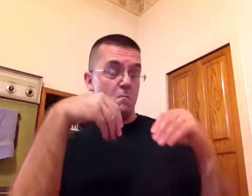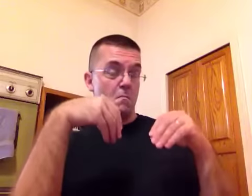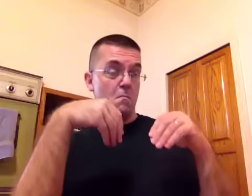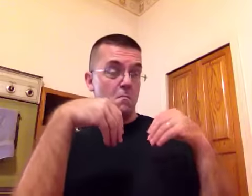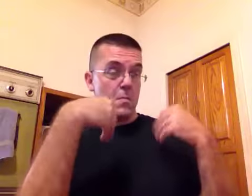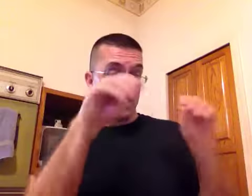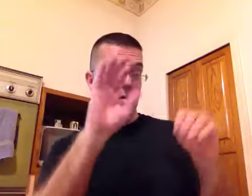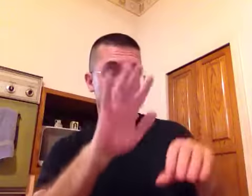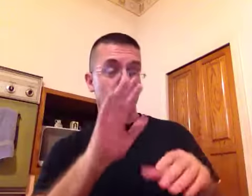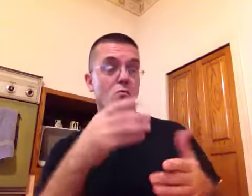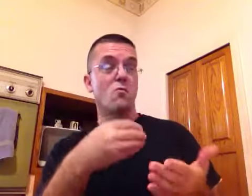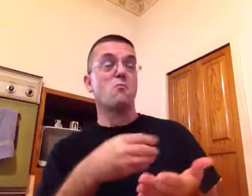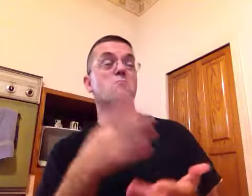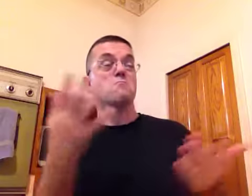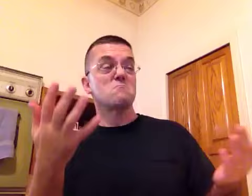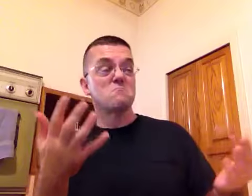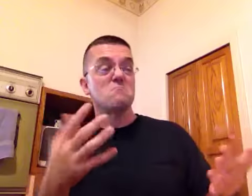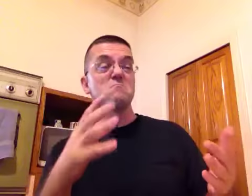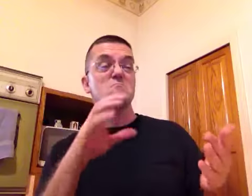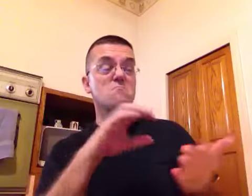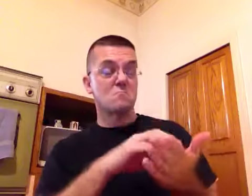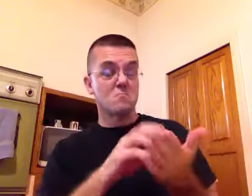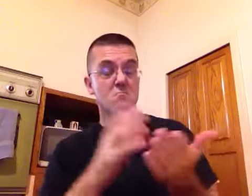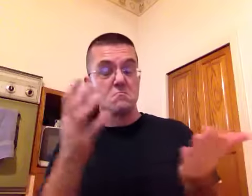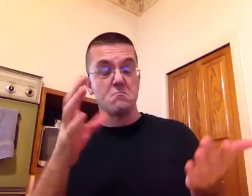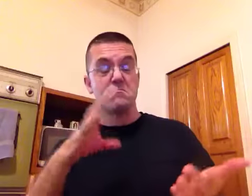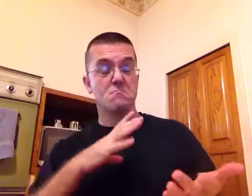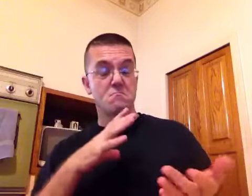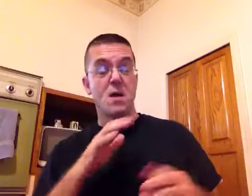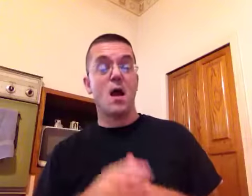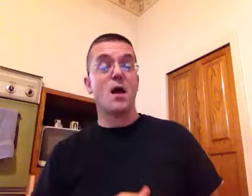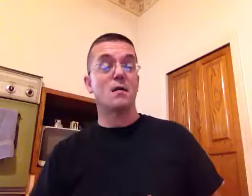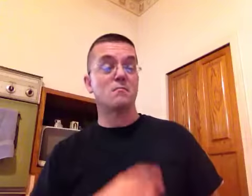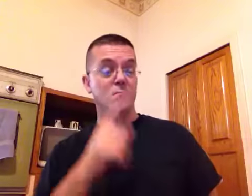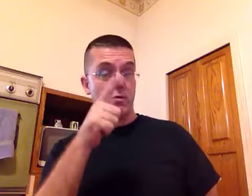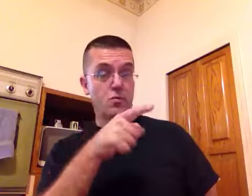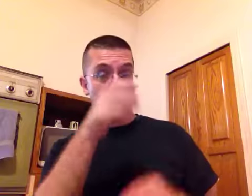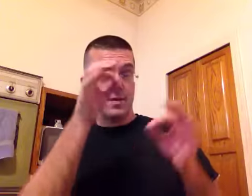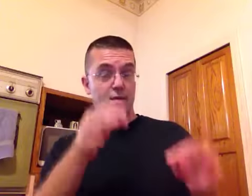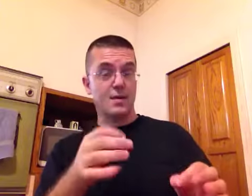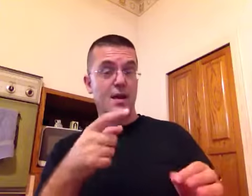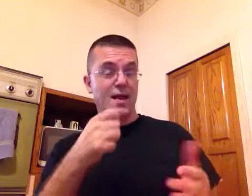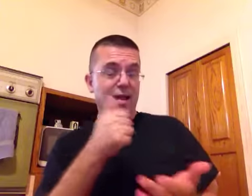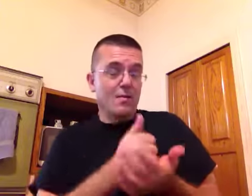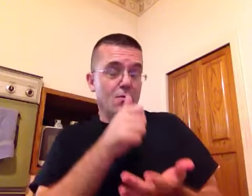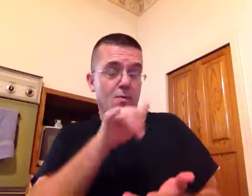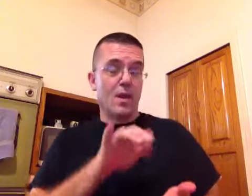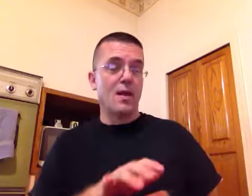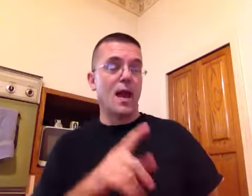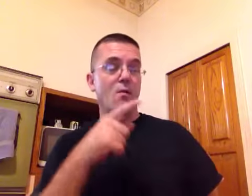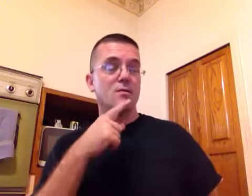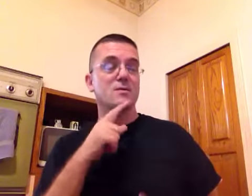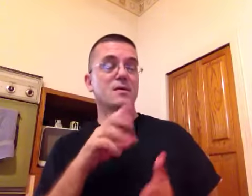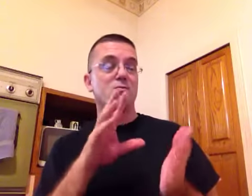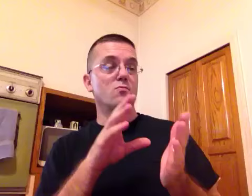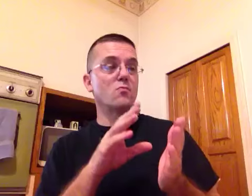You just got to decide where you want to go with this. And I can help you with this part of it. I will send you a copy of our #1 New York